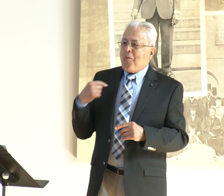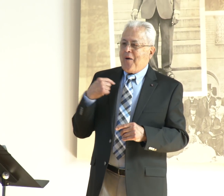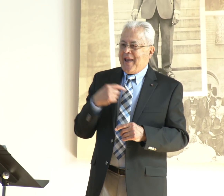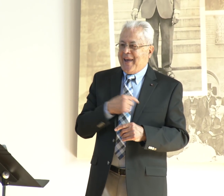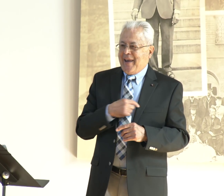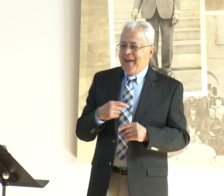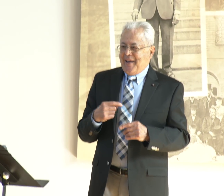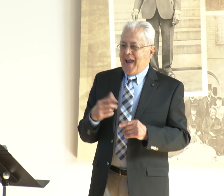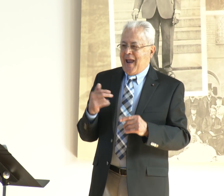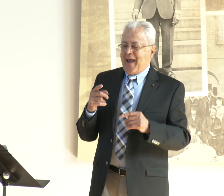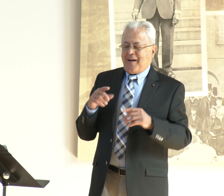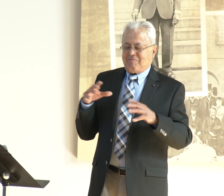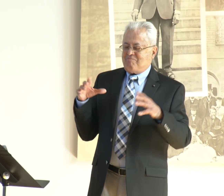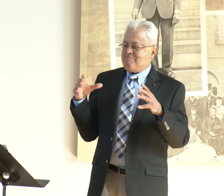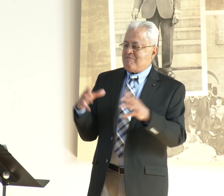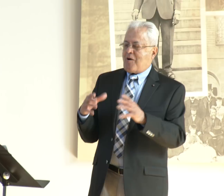So sure enough, we went.